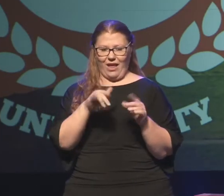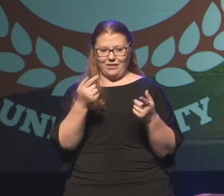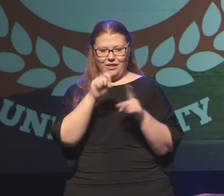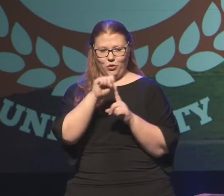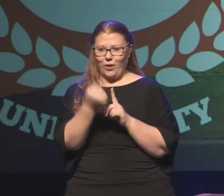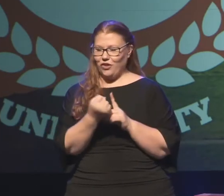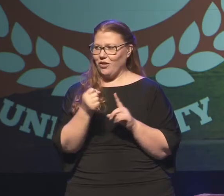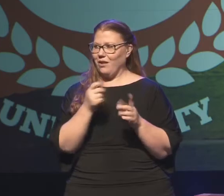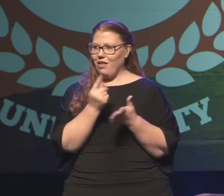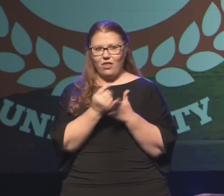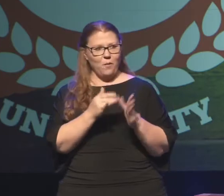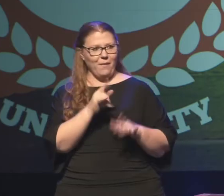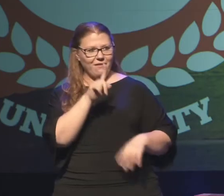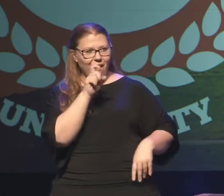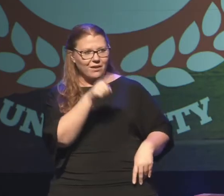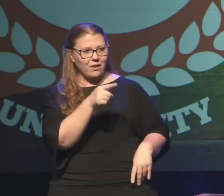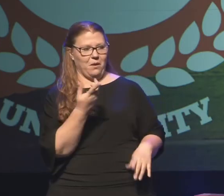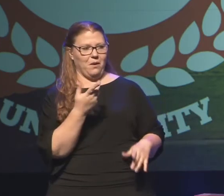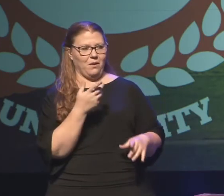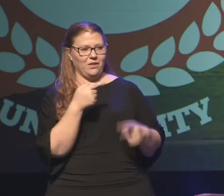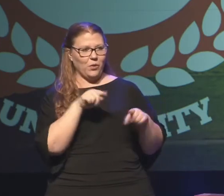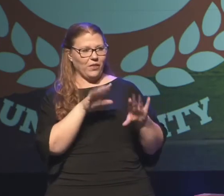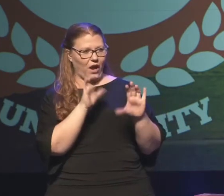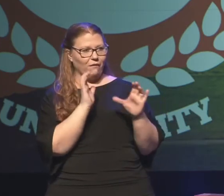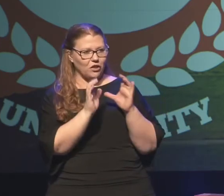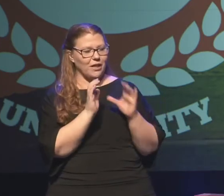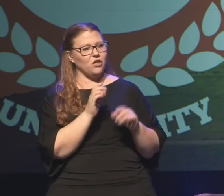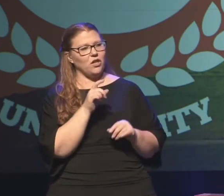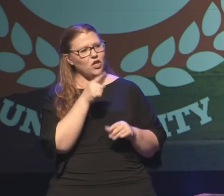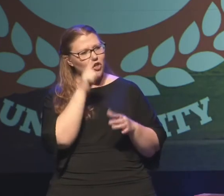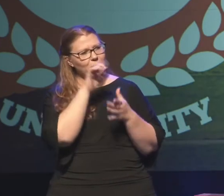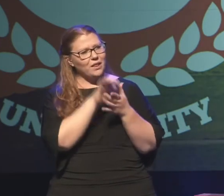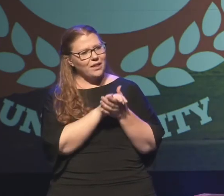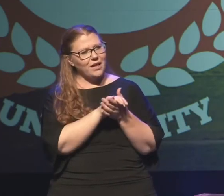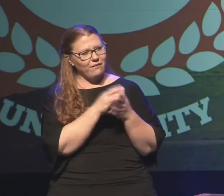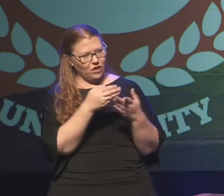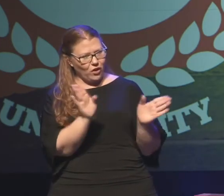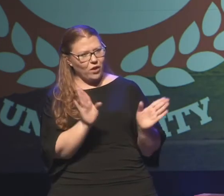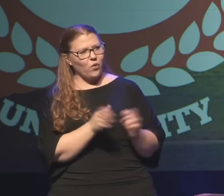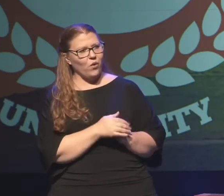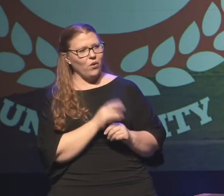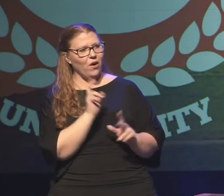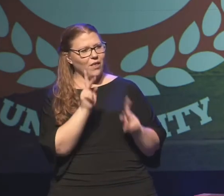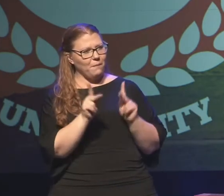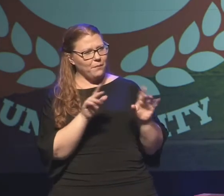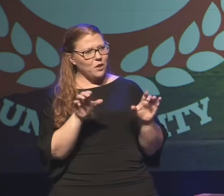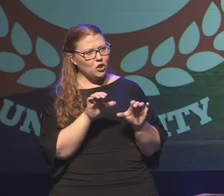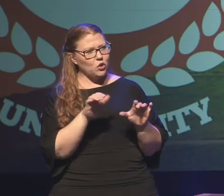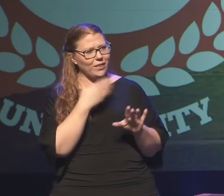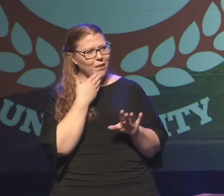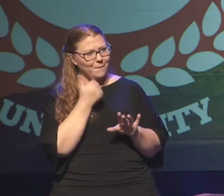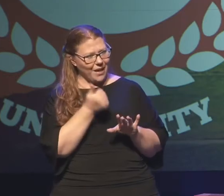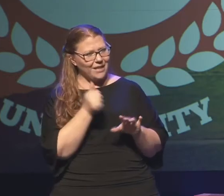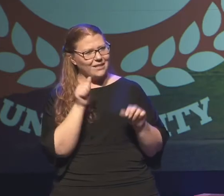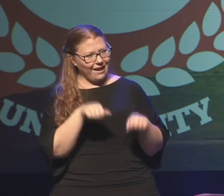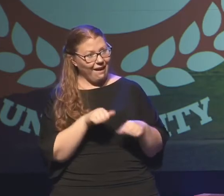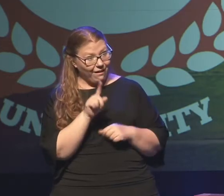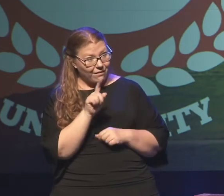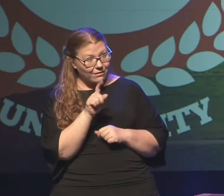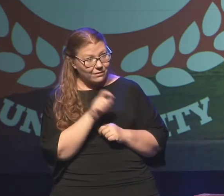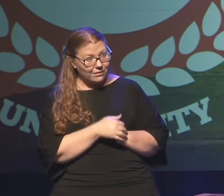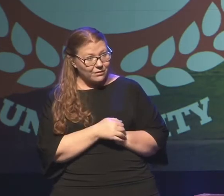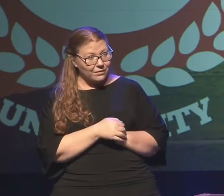her therapist asked her at some point in the conversation, do you believe in general that people are doing the best that they